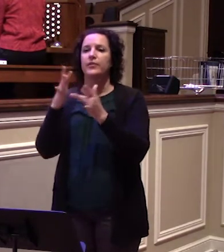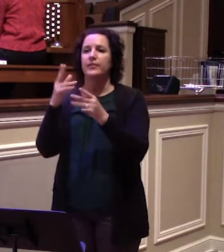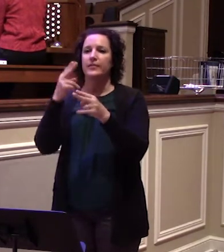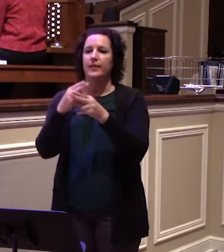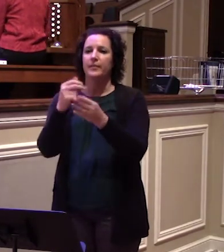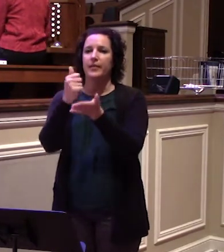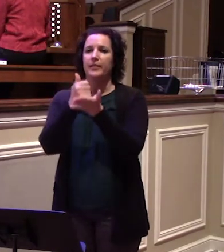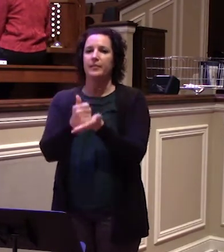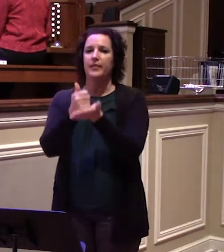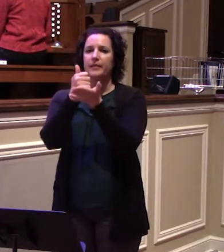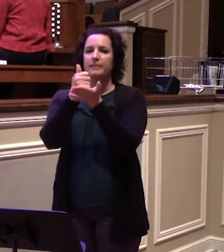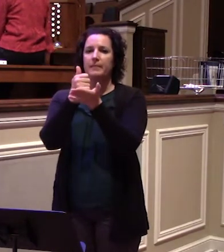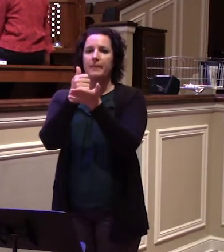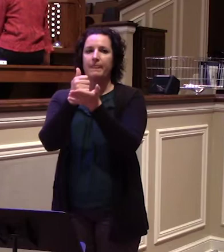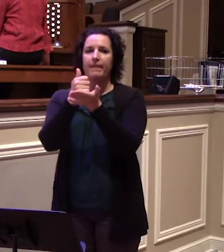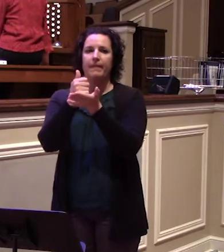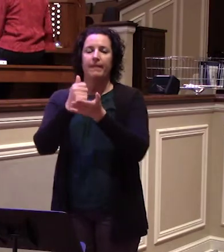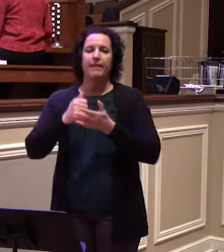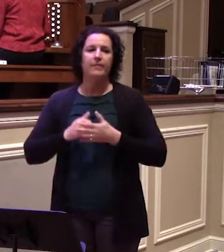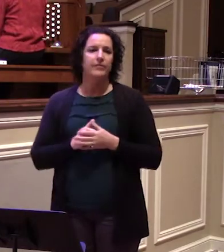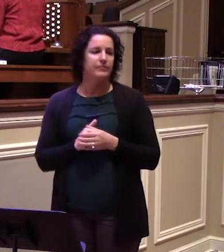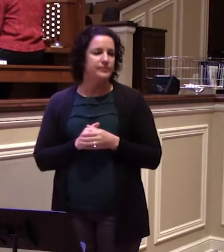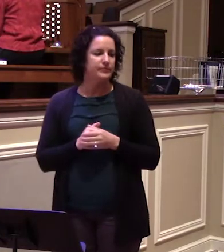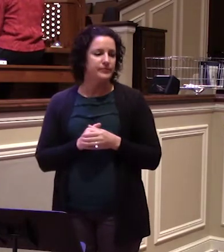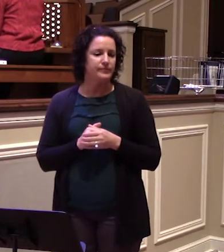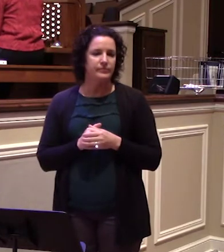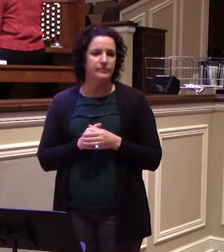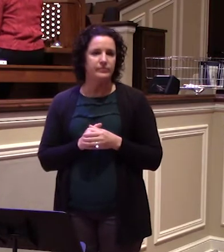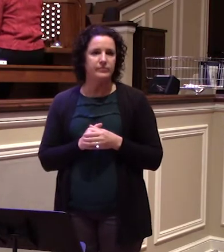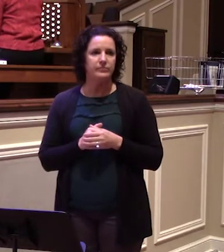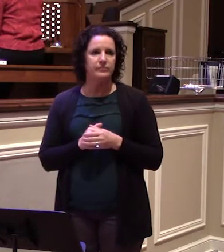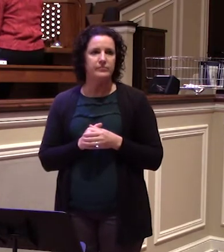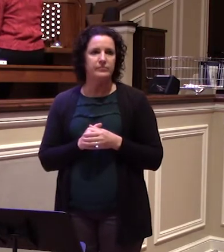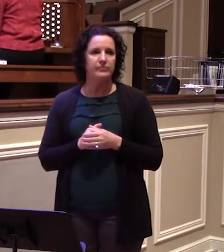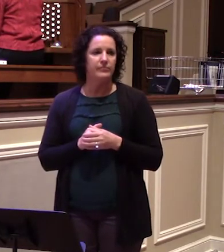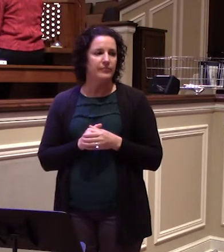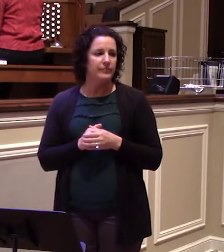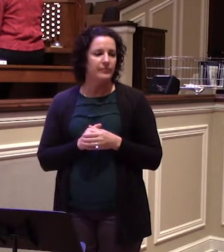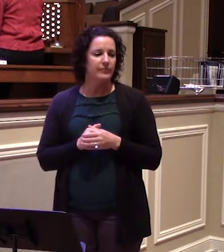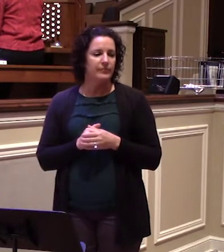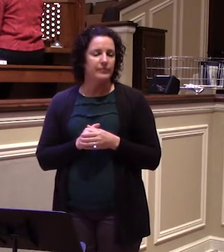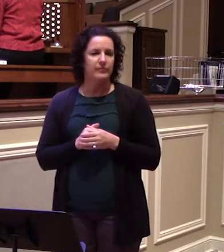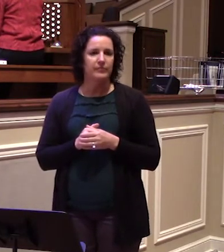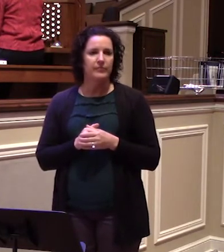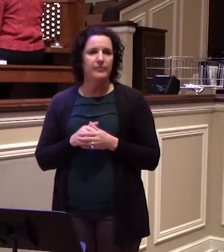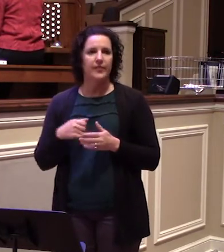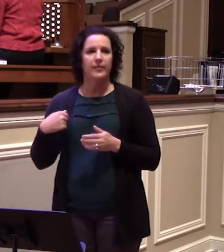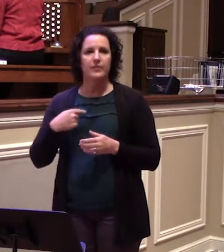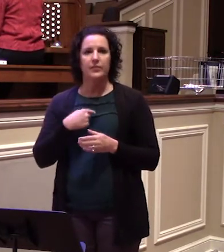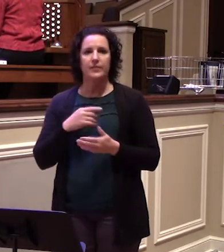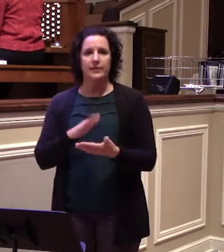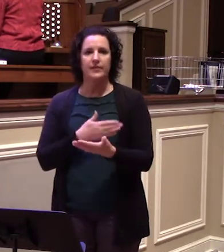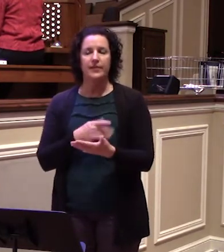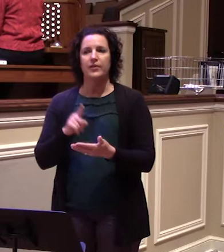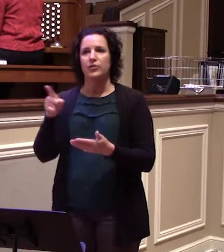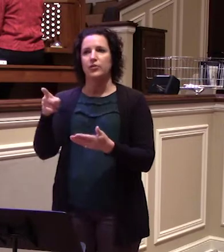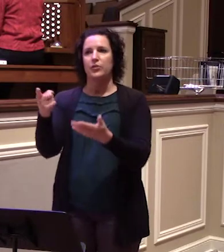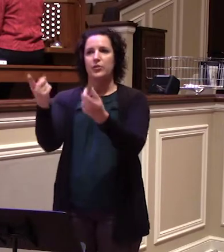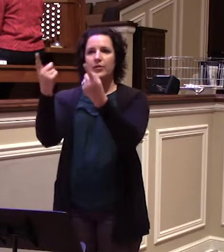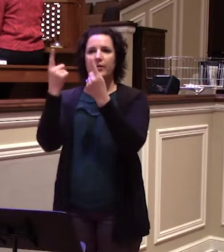stand? John's going to lead us in this hymn of invitation. And as we sing, if you're stirred this morning, as we sing, you